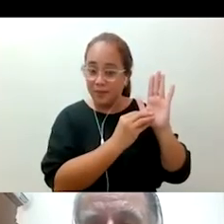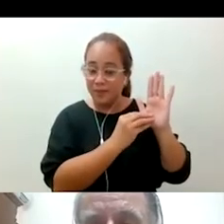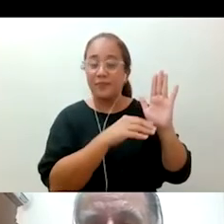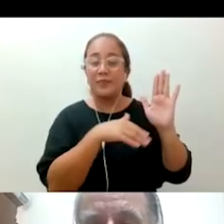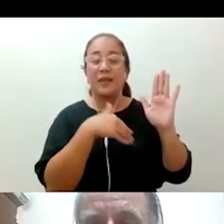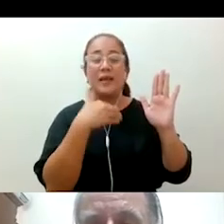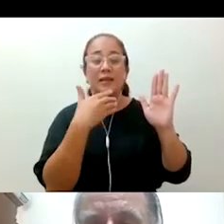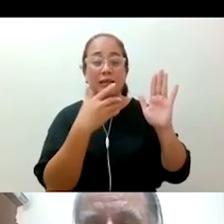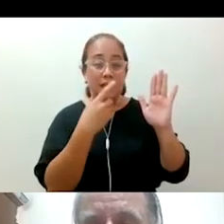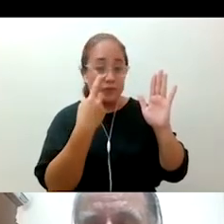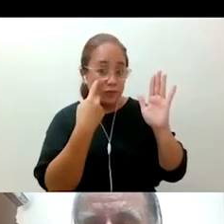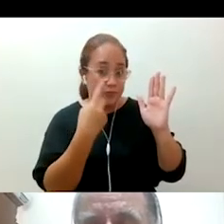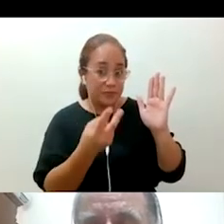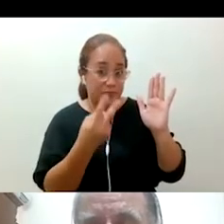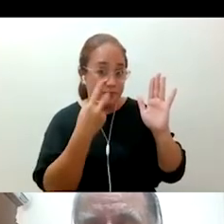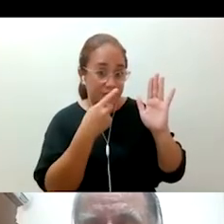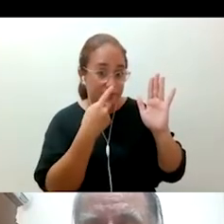And if we look here,